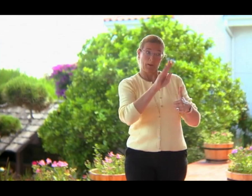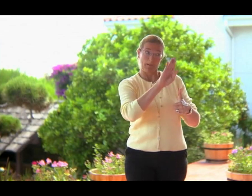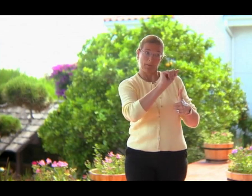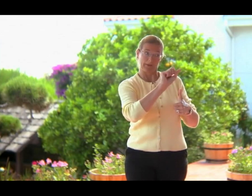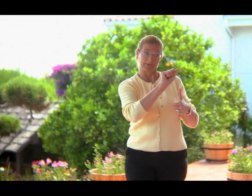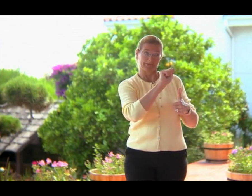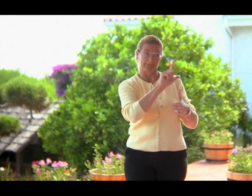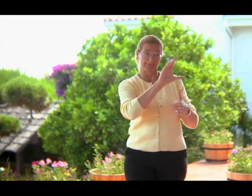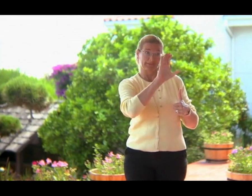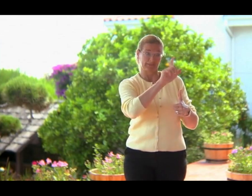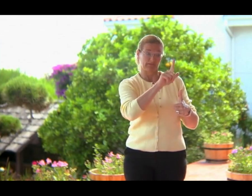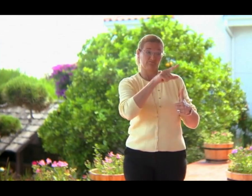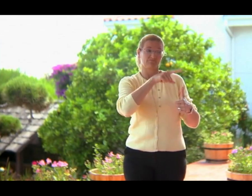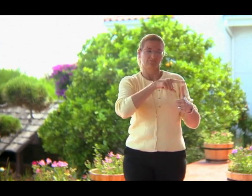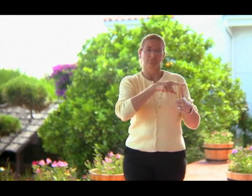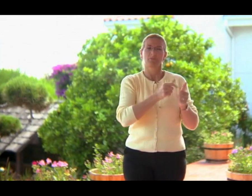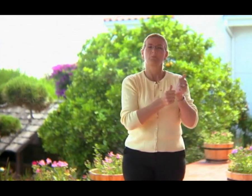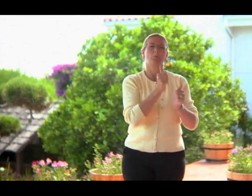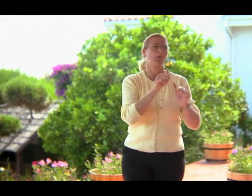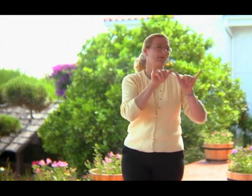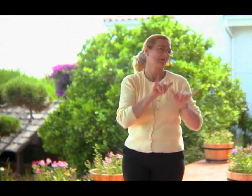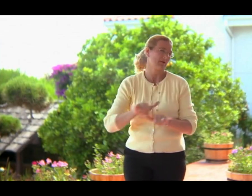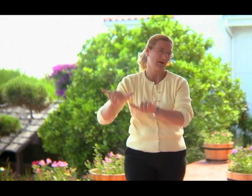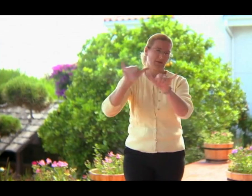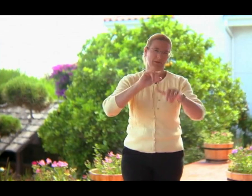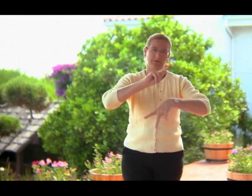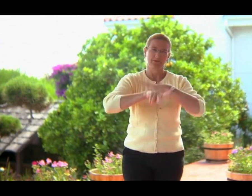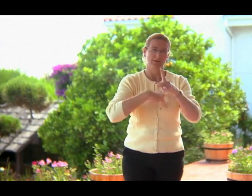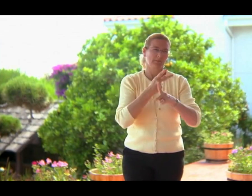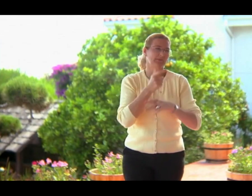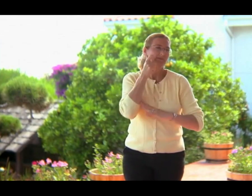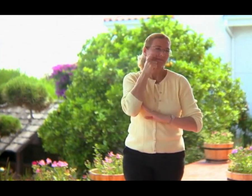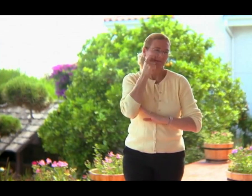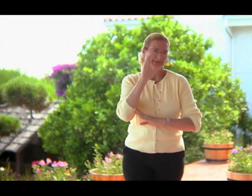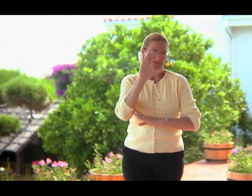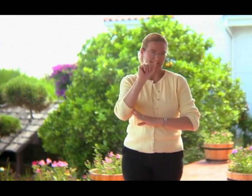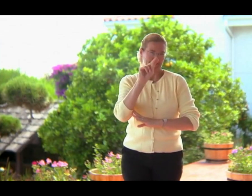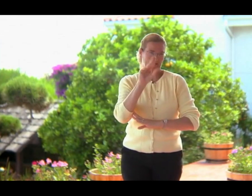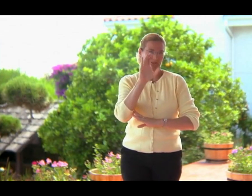Basal cell skin cancer is the most common type of skin cancer.